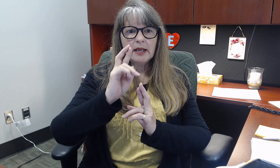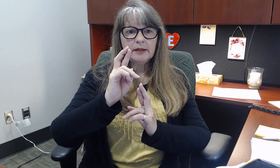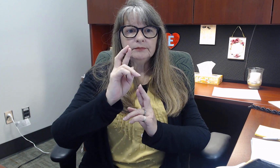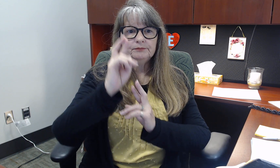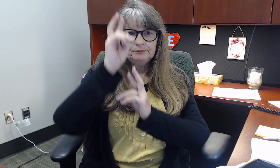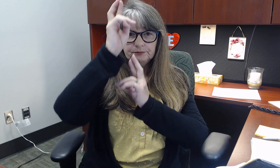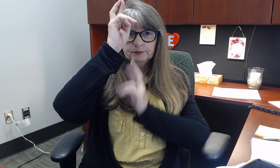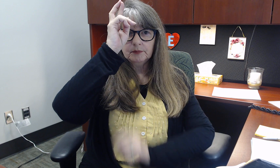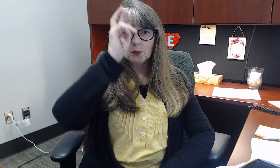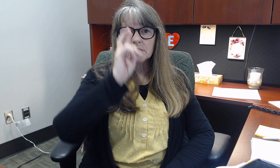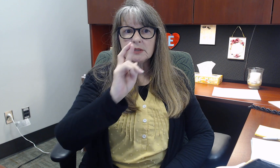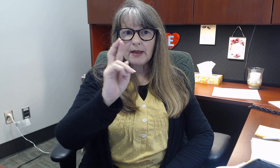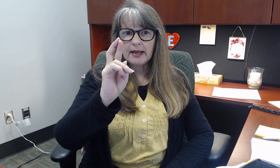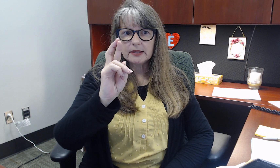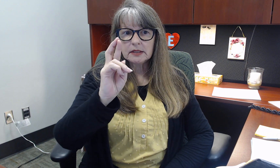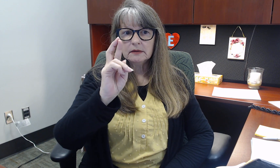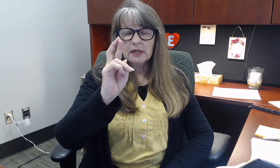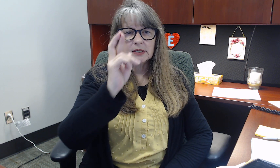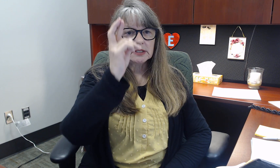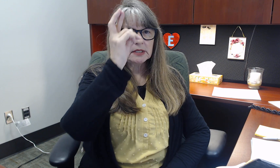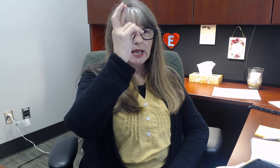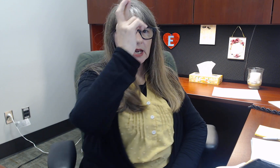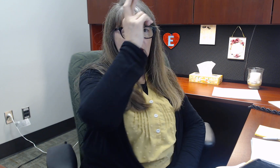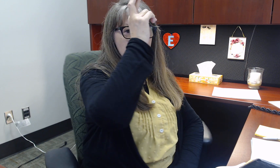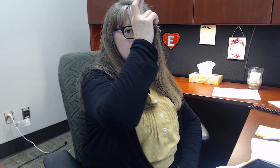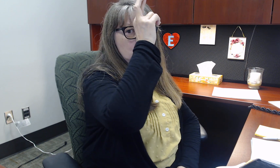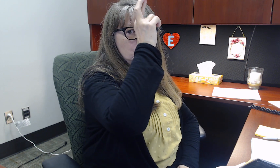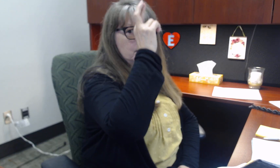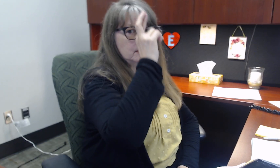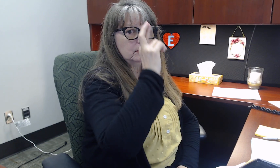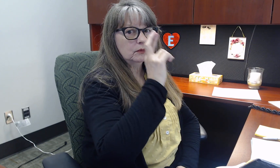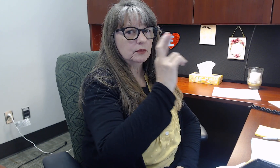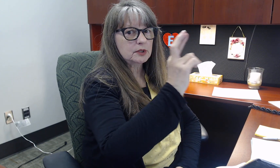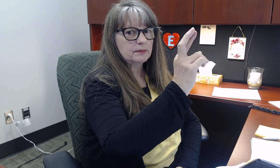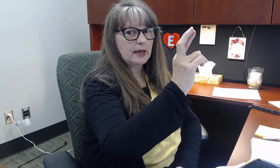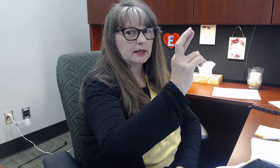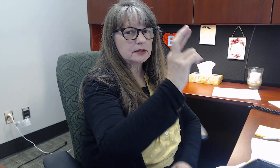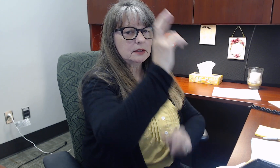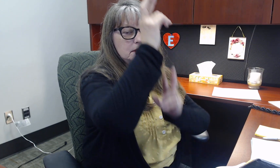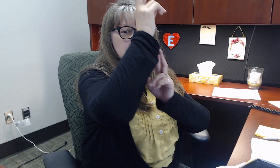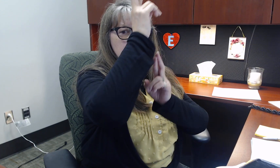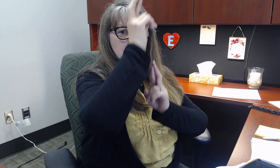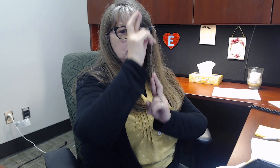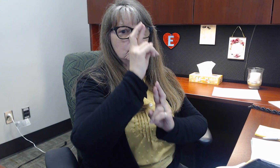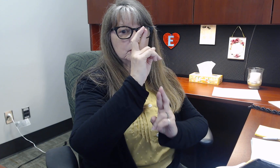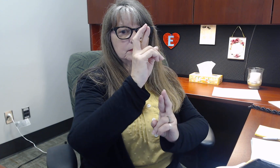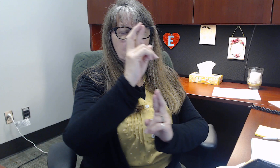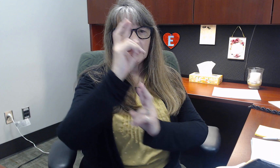thing. Respect. It's the same movement. Respect. Respect.